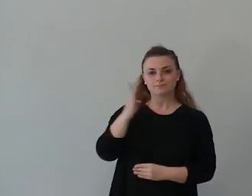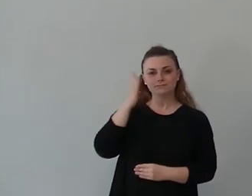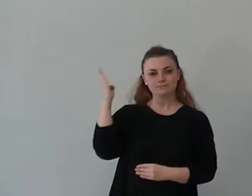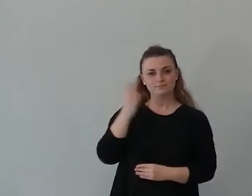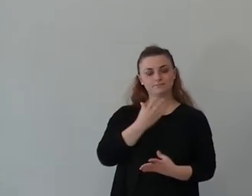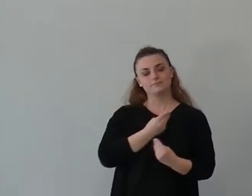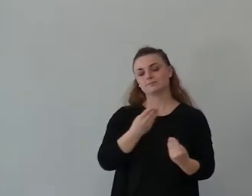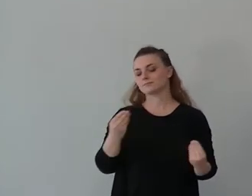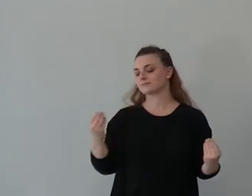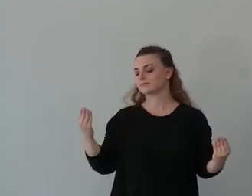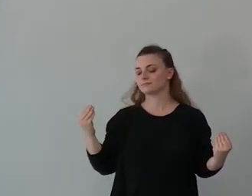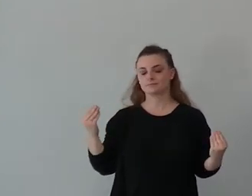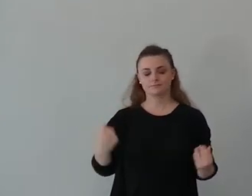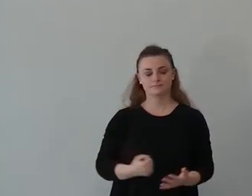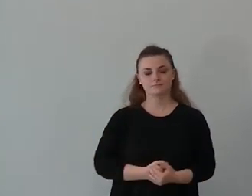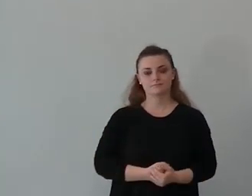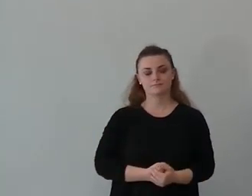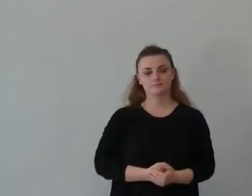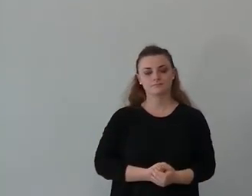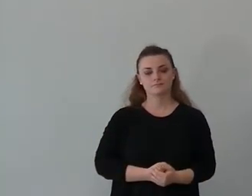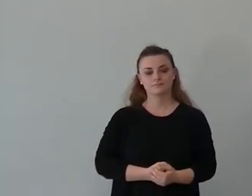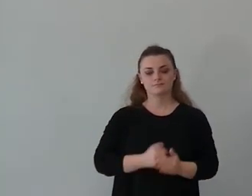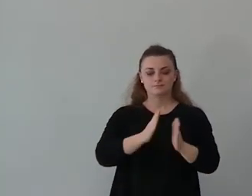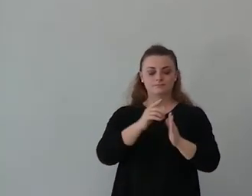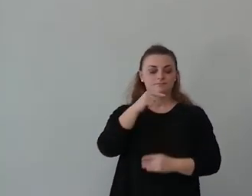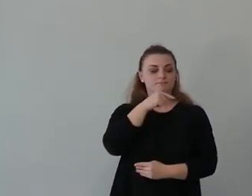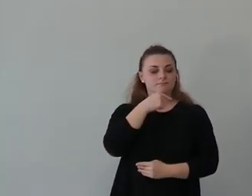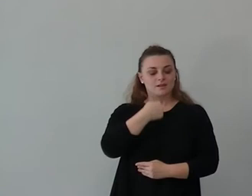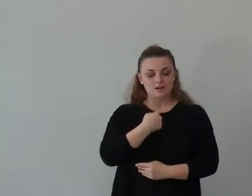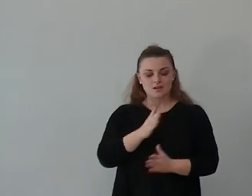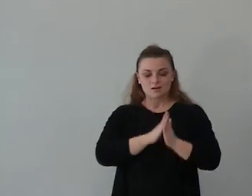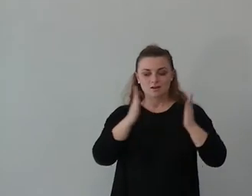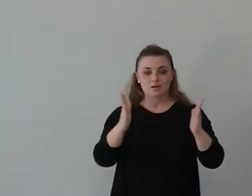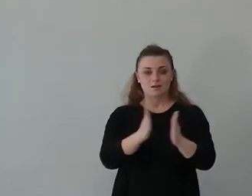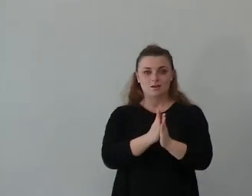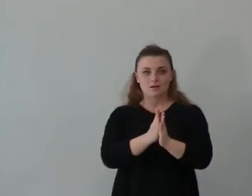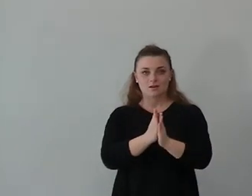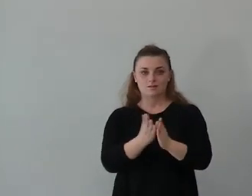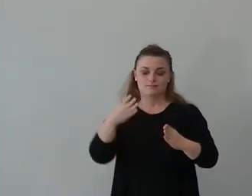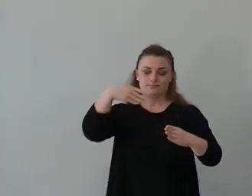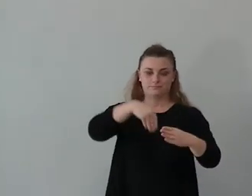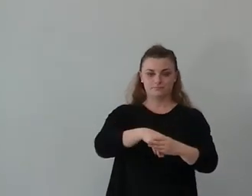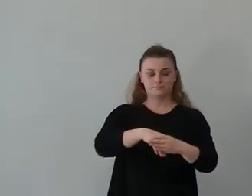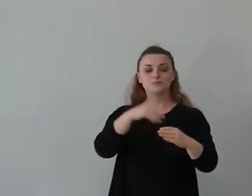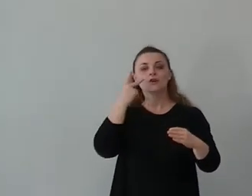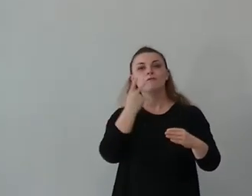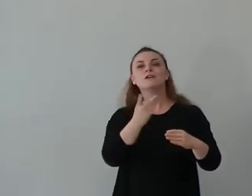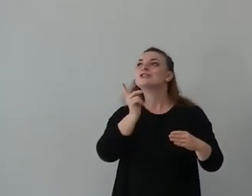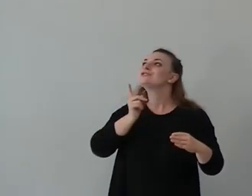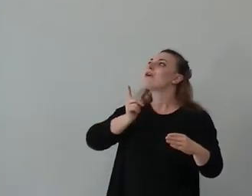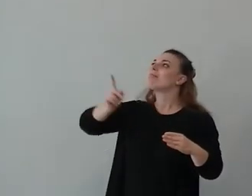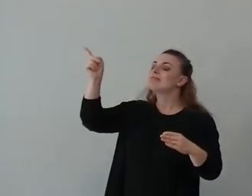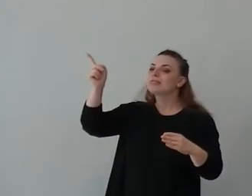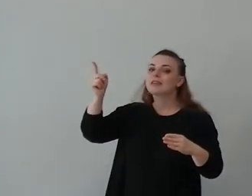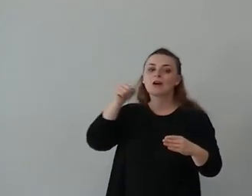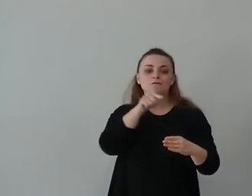God at work through many of you. E di poter vedere Dio lavorare in voi e poter lavorare